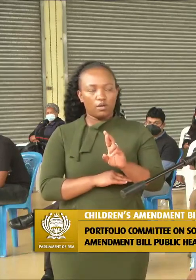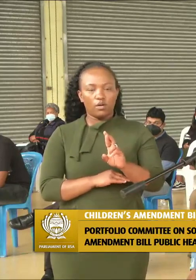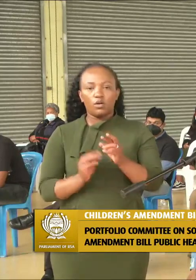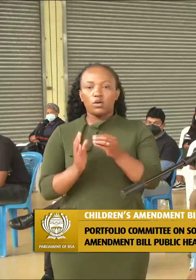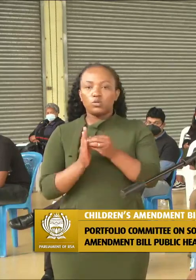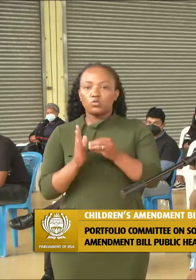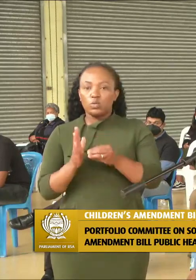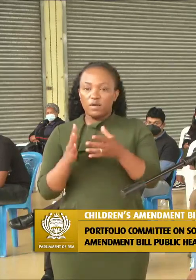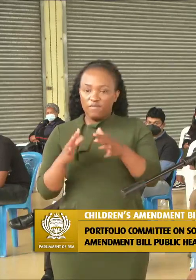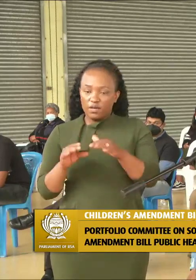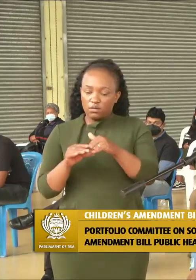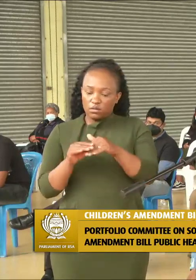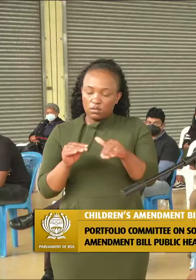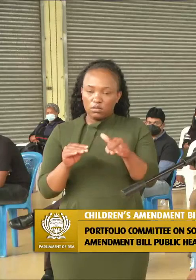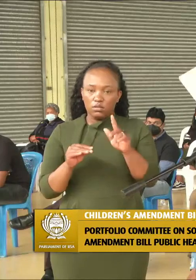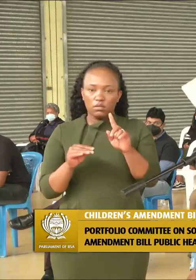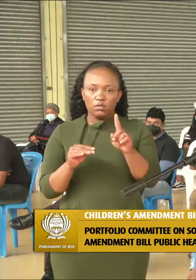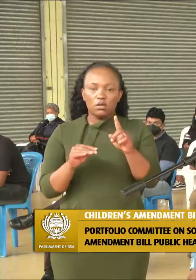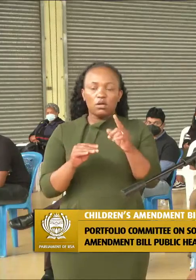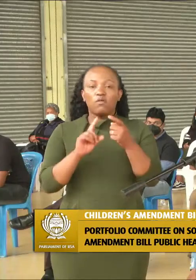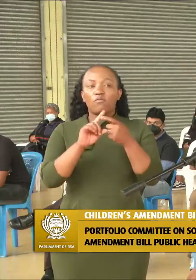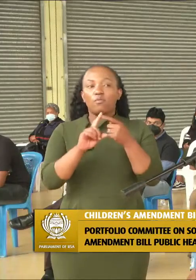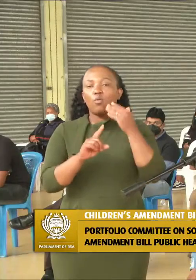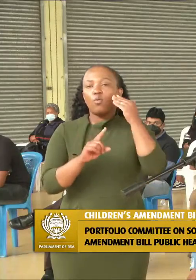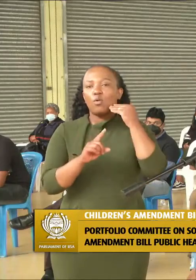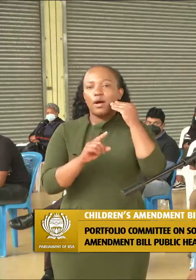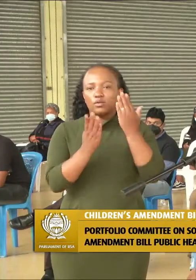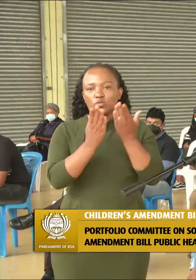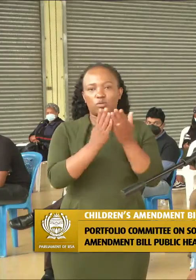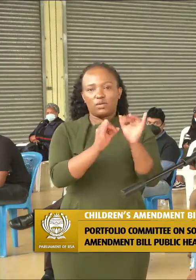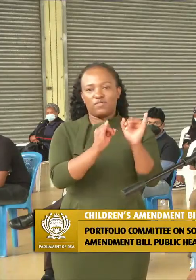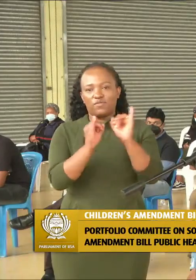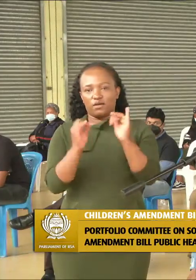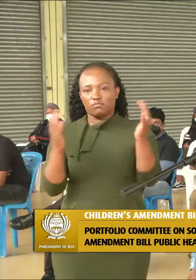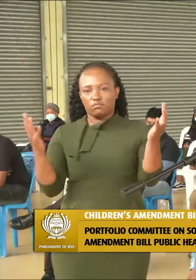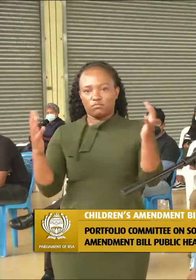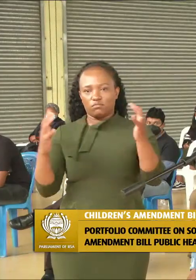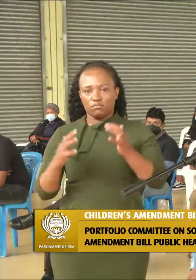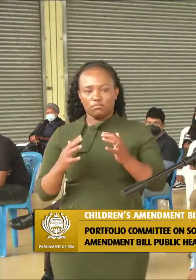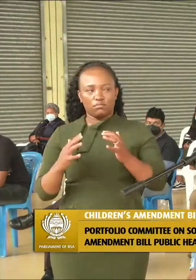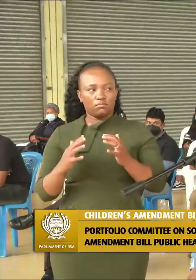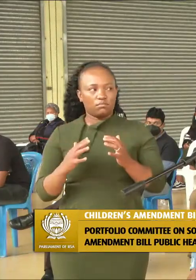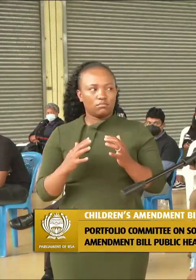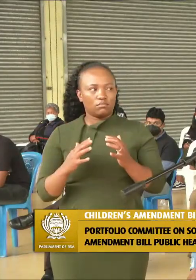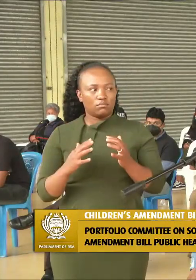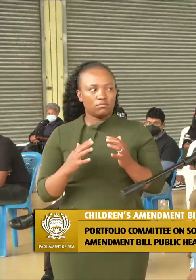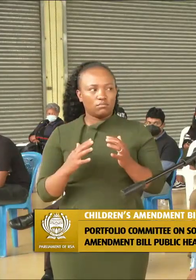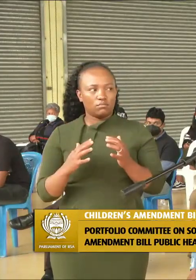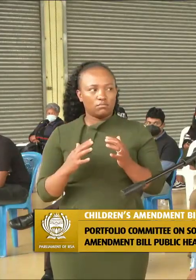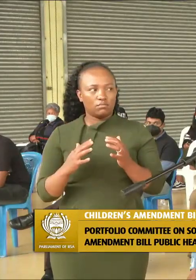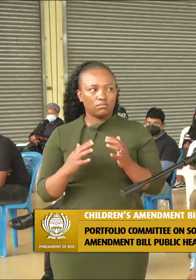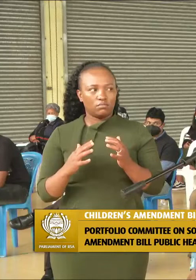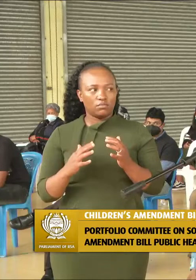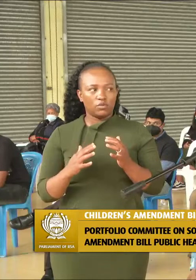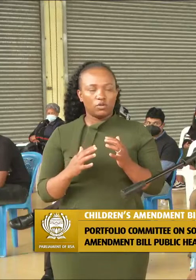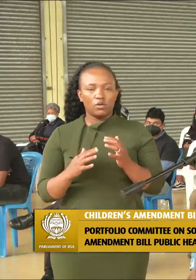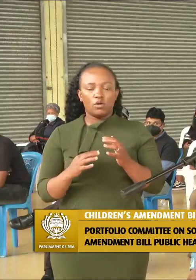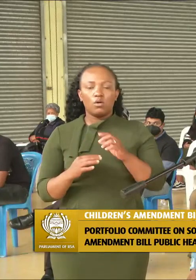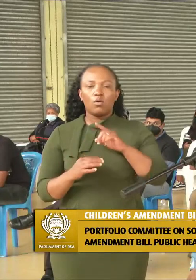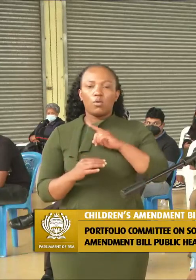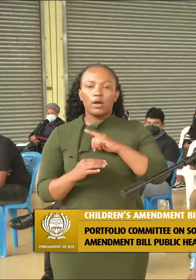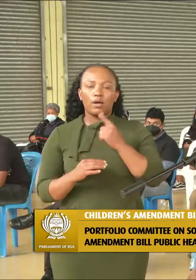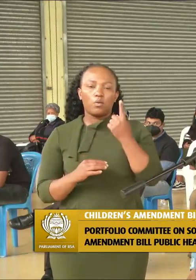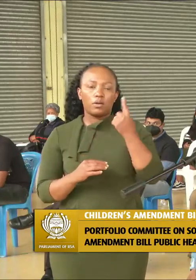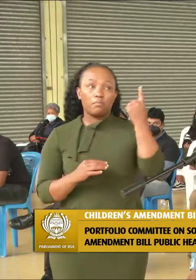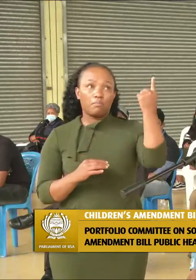la engiba invitile from the white schools. And only ngakuthathela cell phone yami manje, one of the principal from